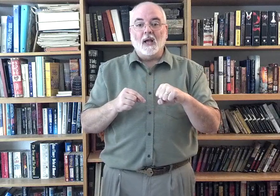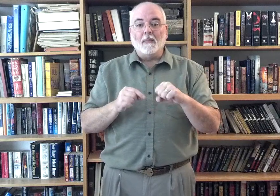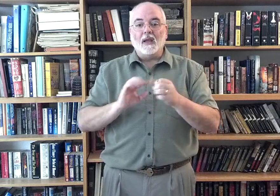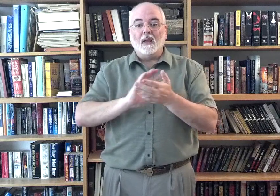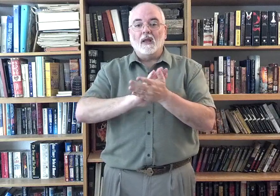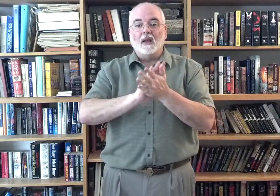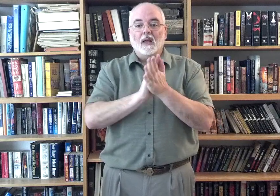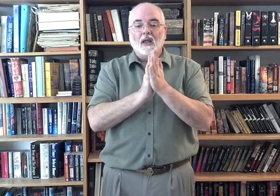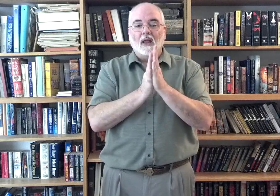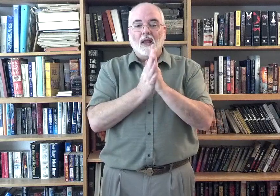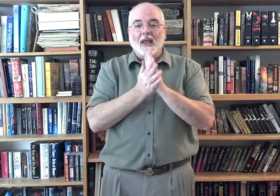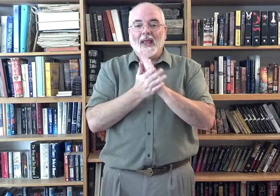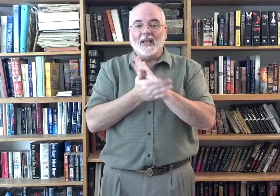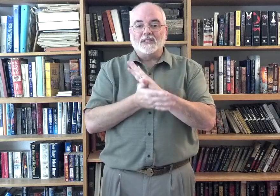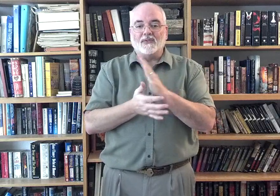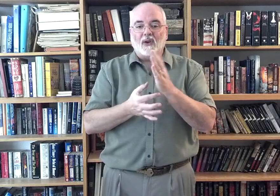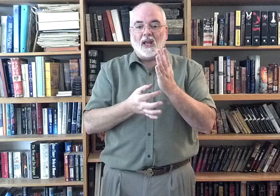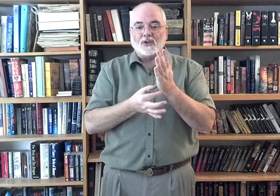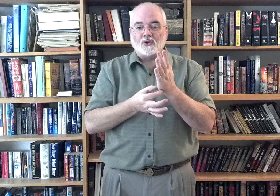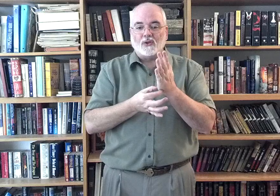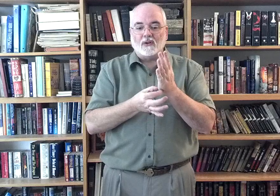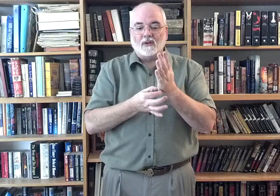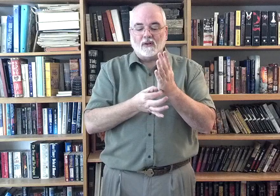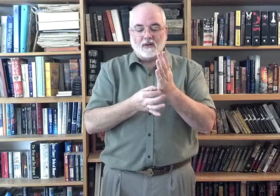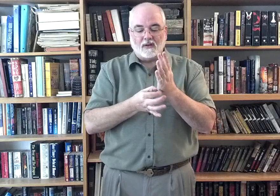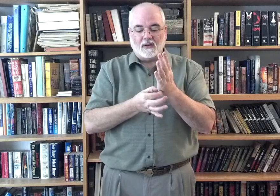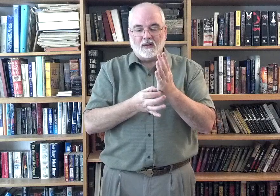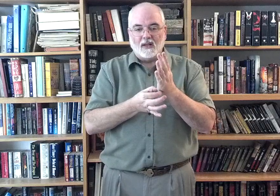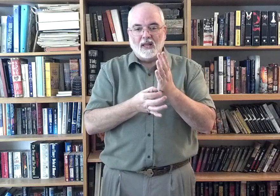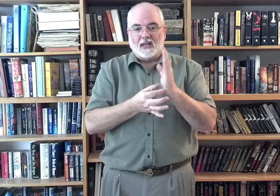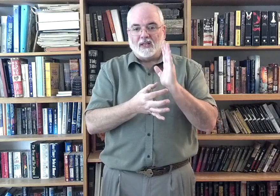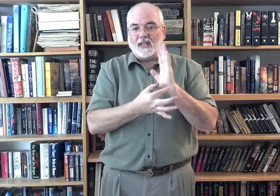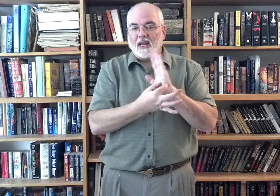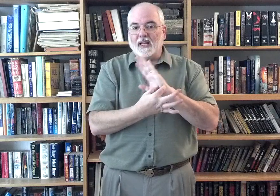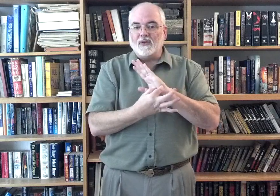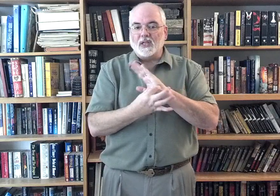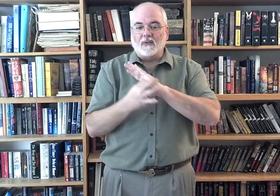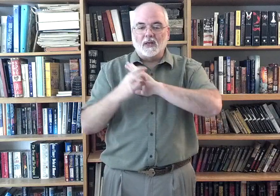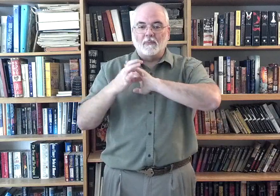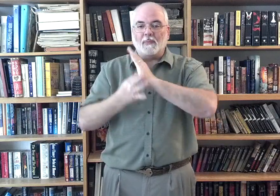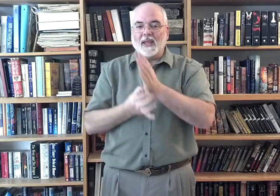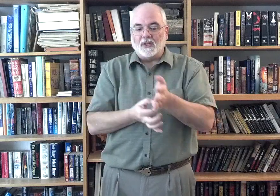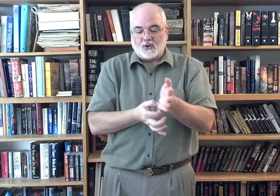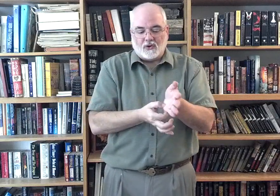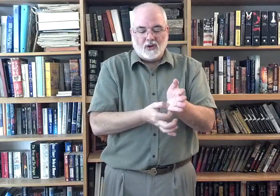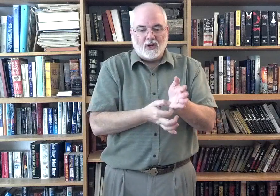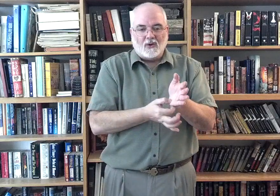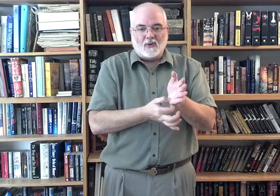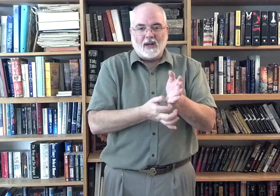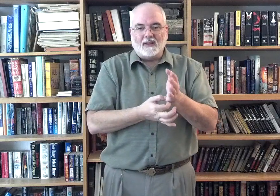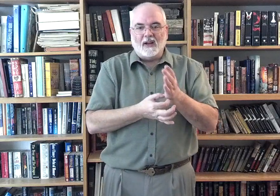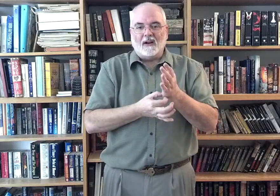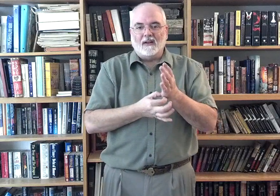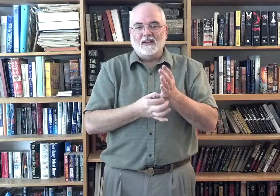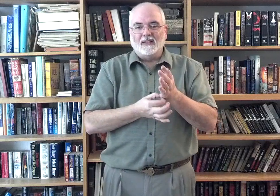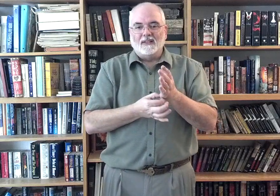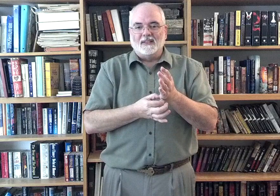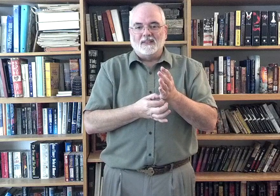Becoming as flesh. Just kind of give yourself a little pinch right there.